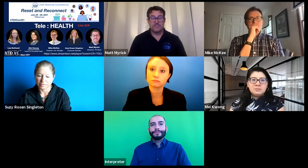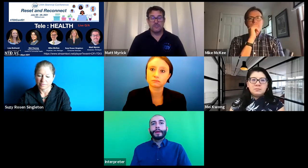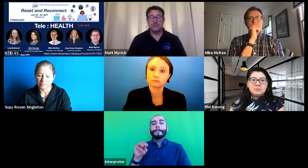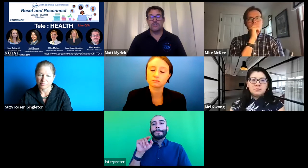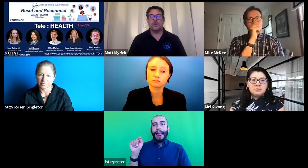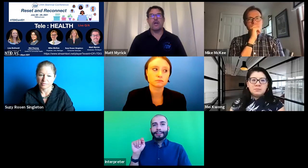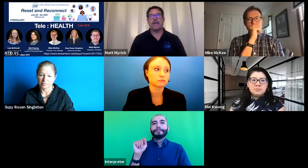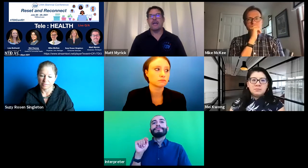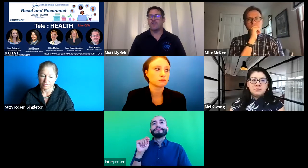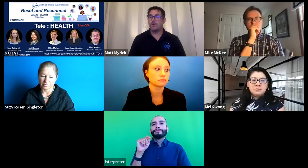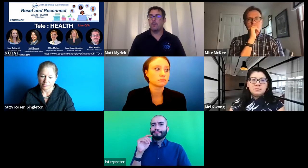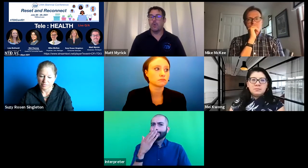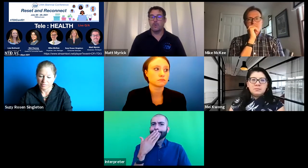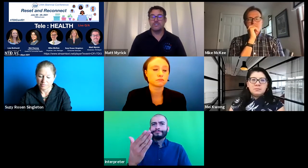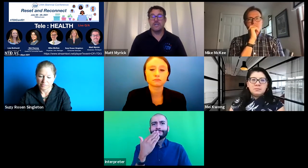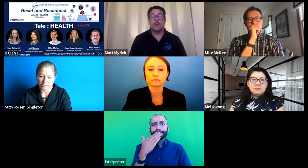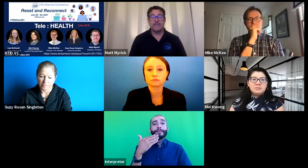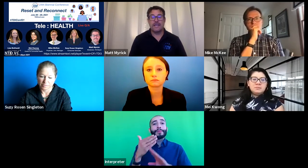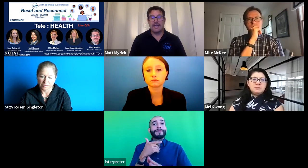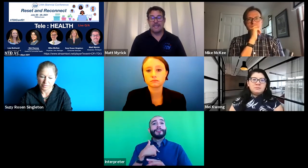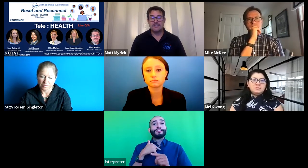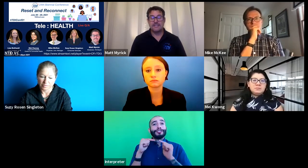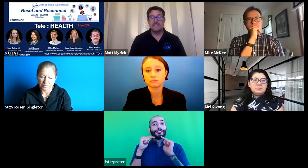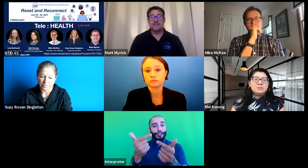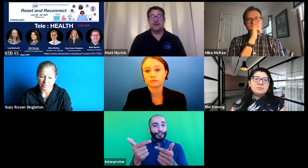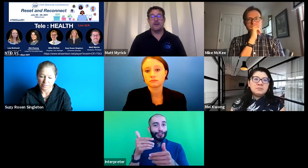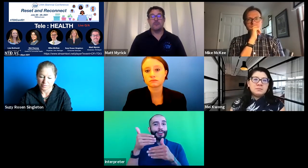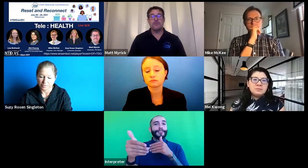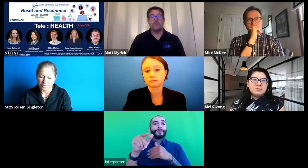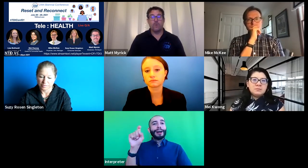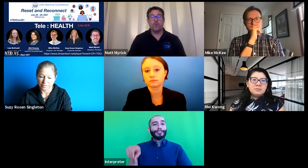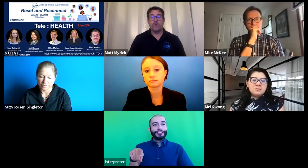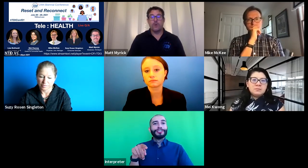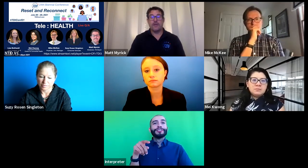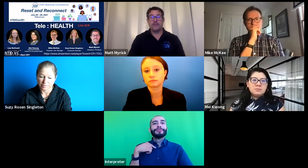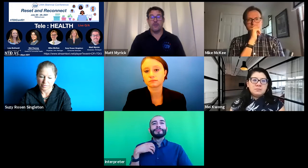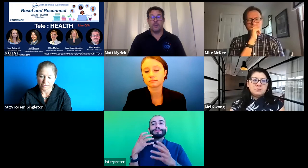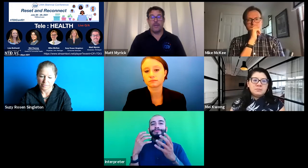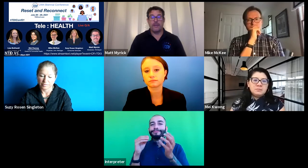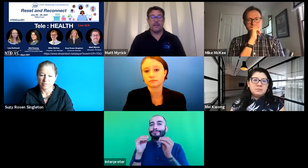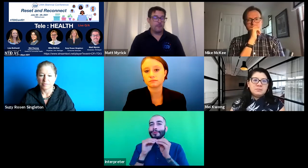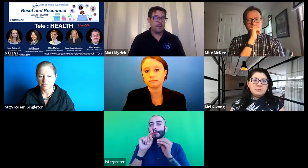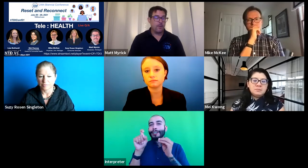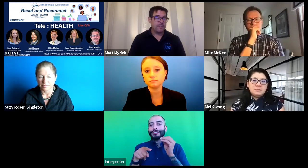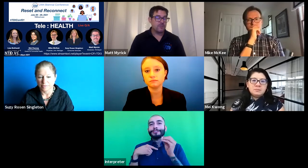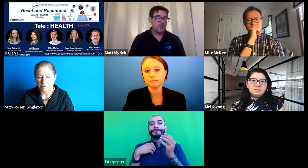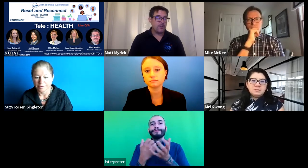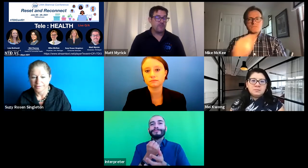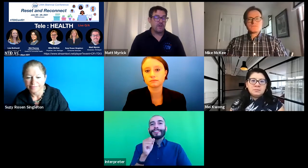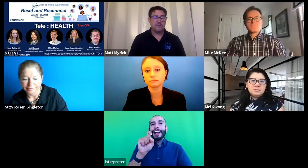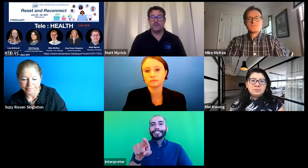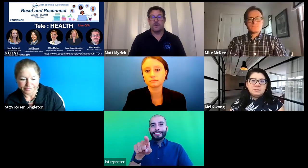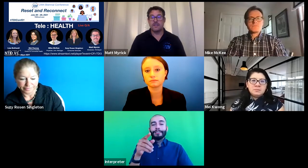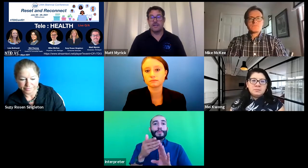and answers, you know, I have a couple more questions I wanted to ask before we go ahead into QA. I want to make sure that we